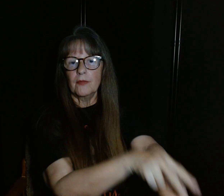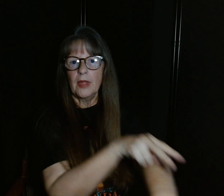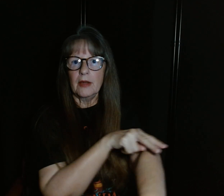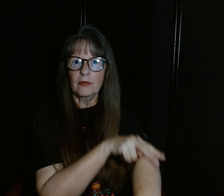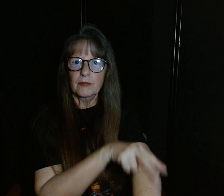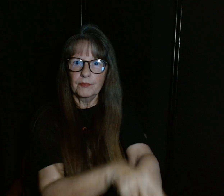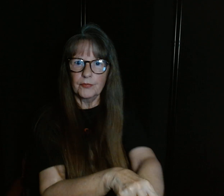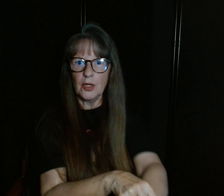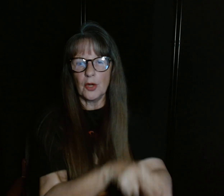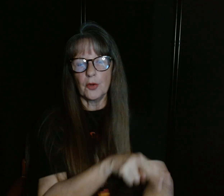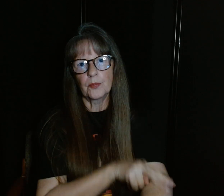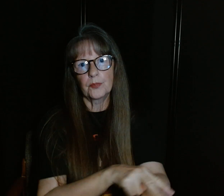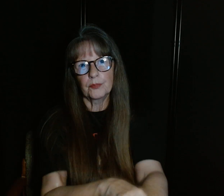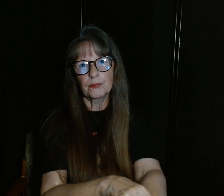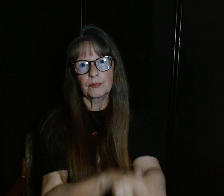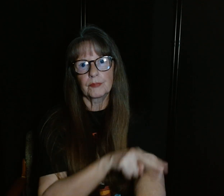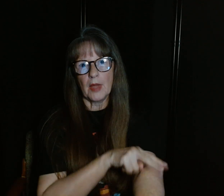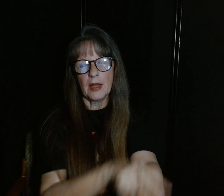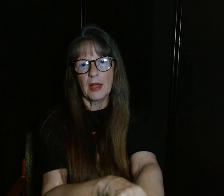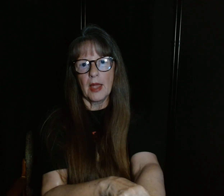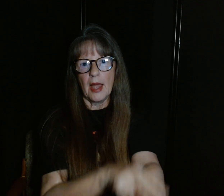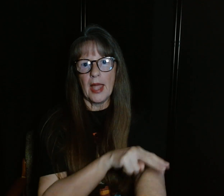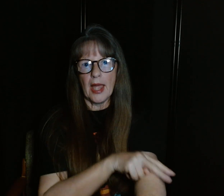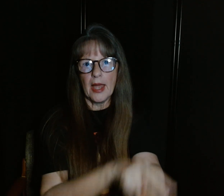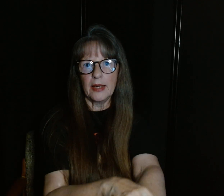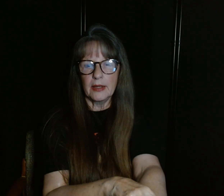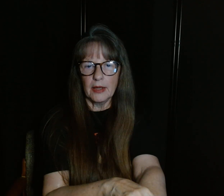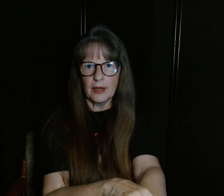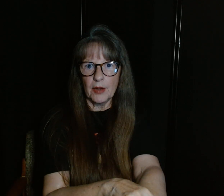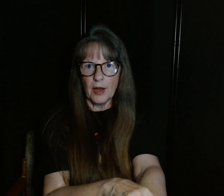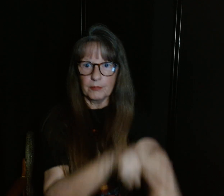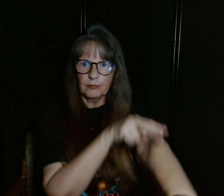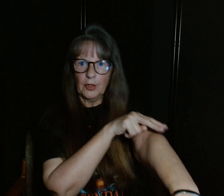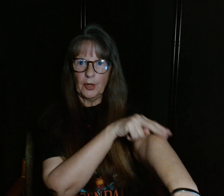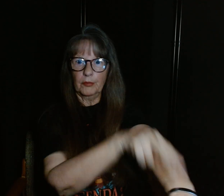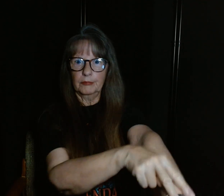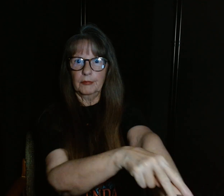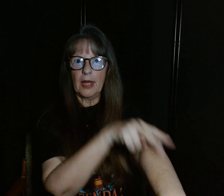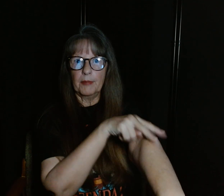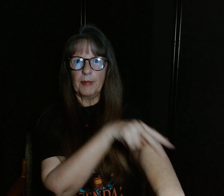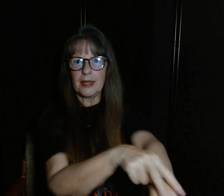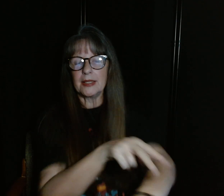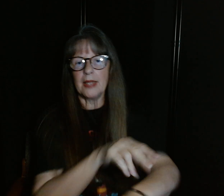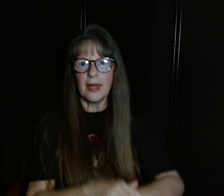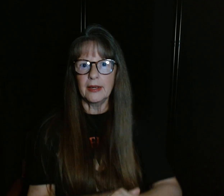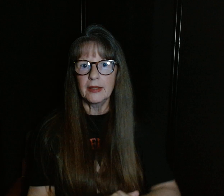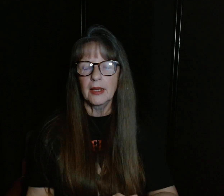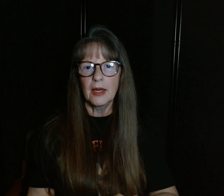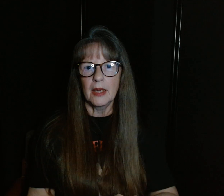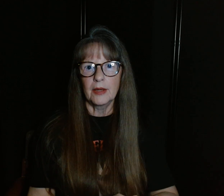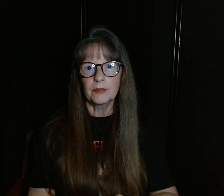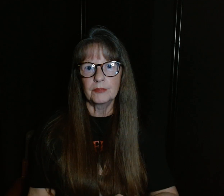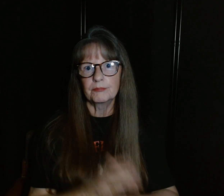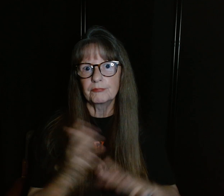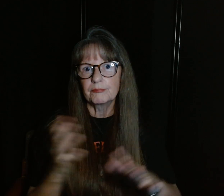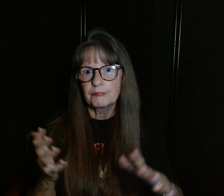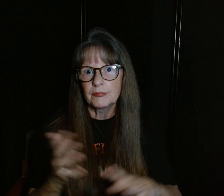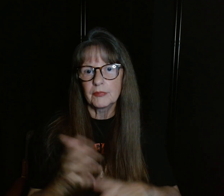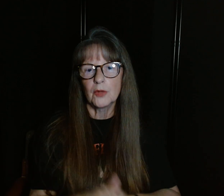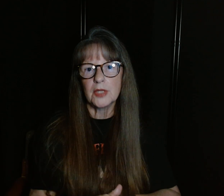they, you know, I had had a backslide. Um, those kinds